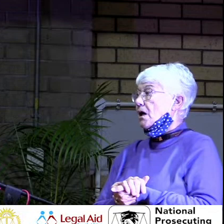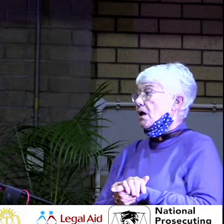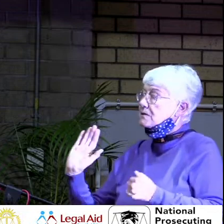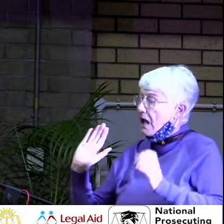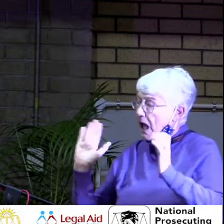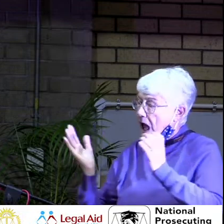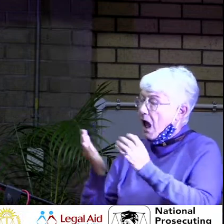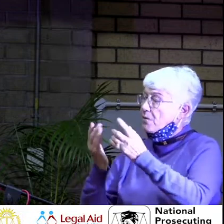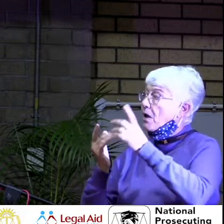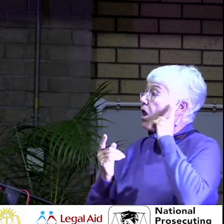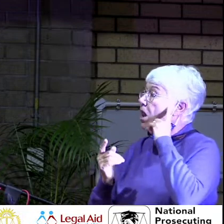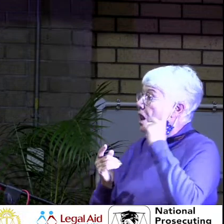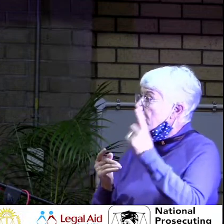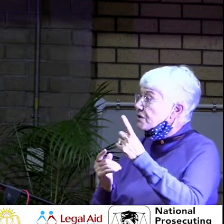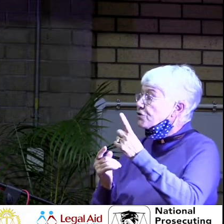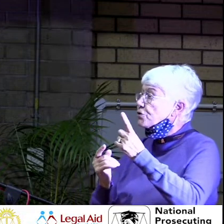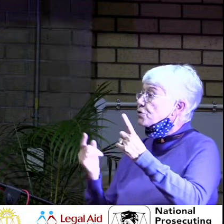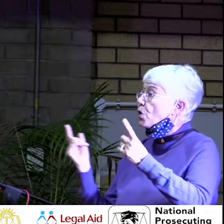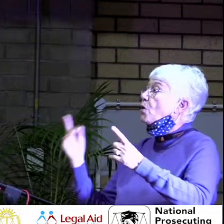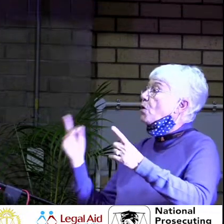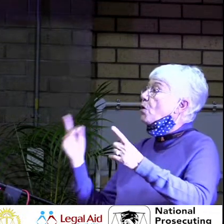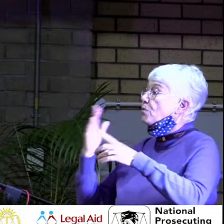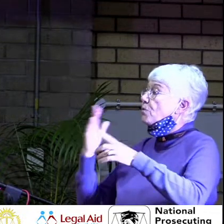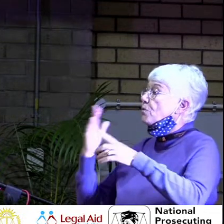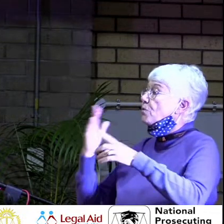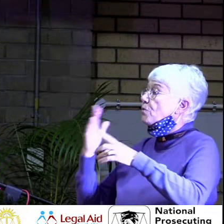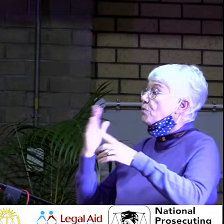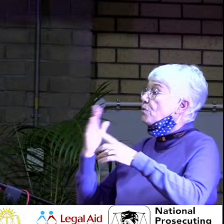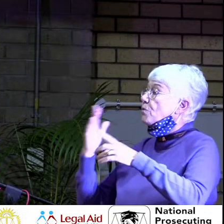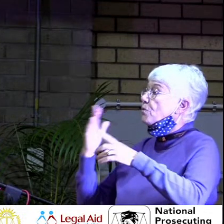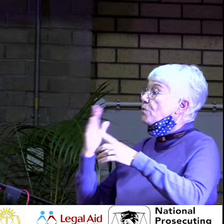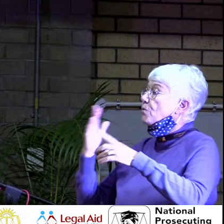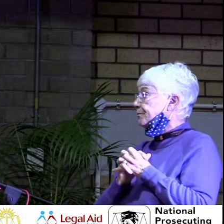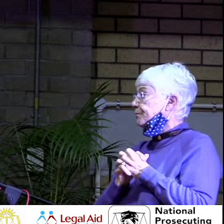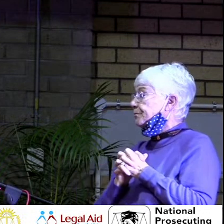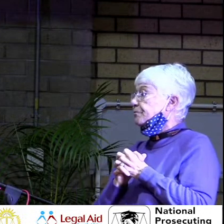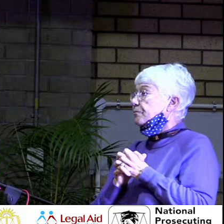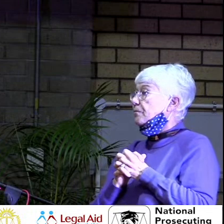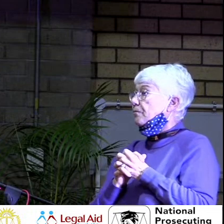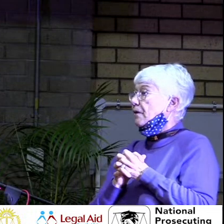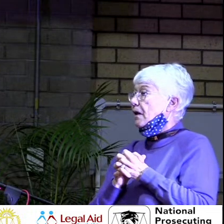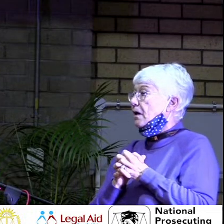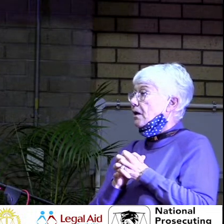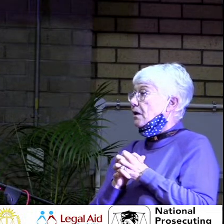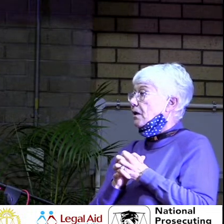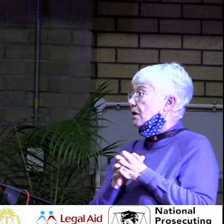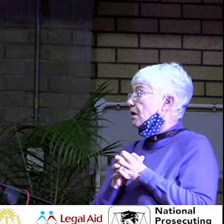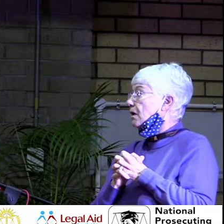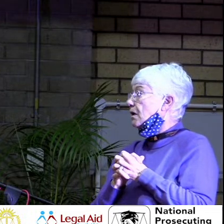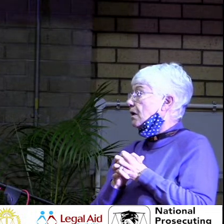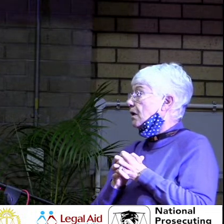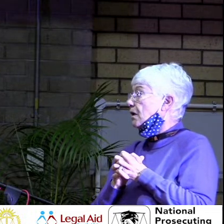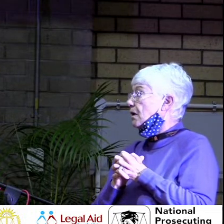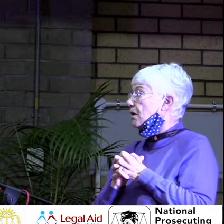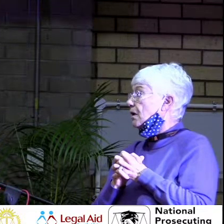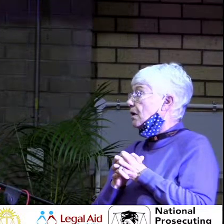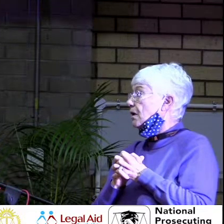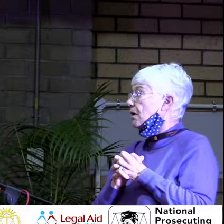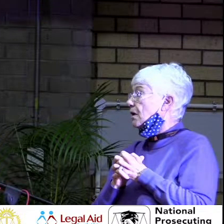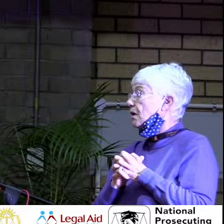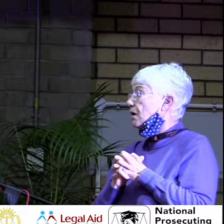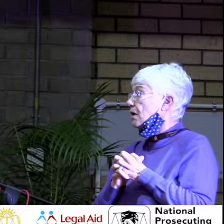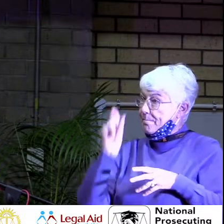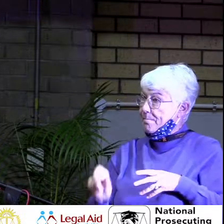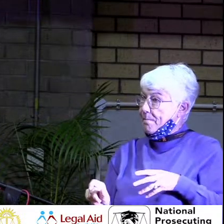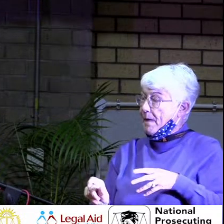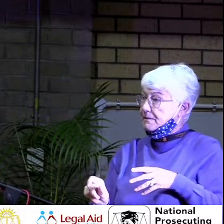receive information from the police when reporting a crime. A victim has a right to protection.